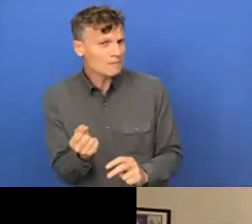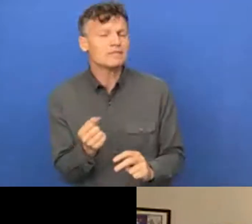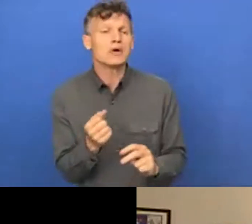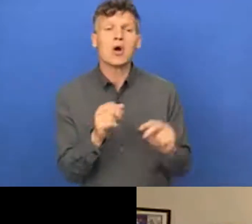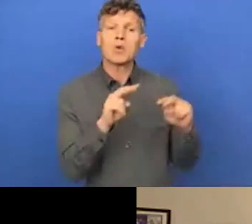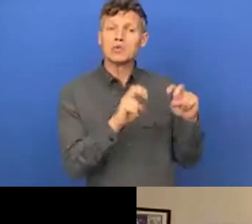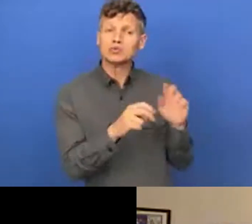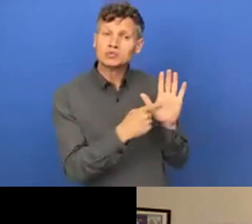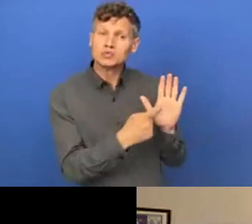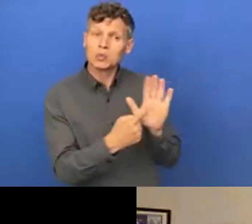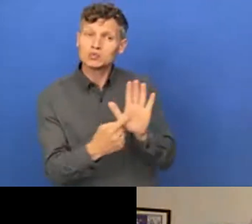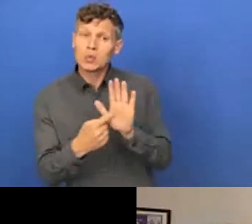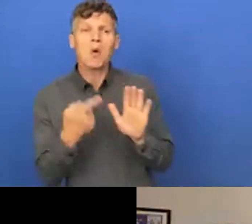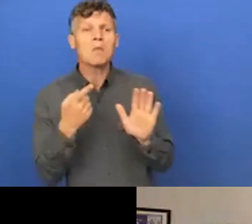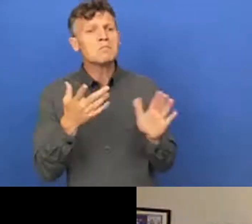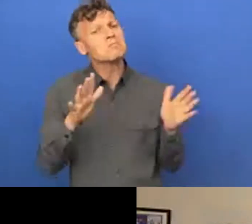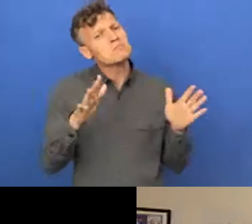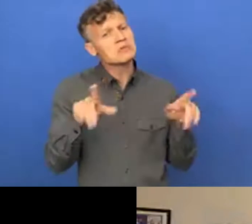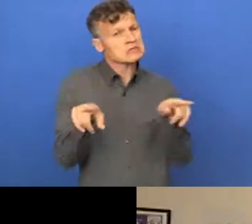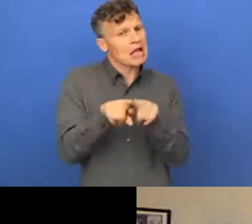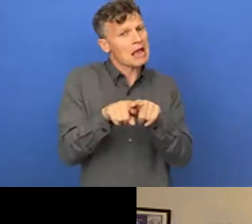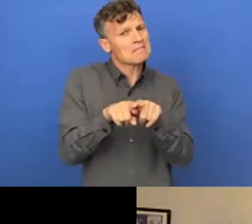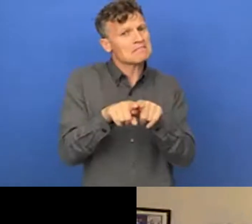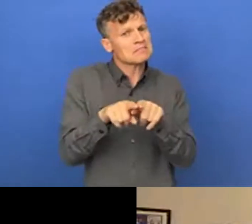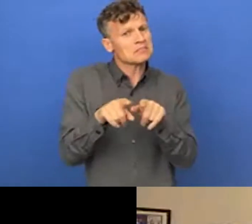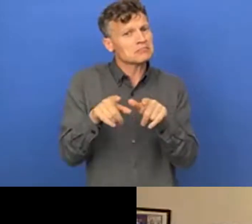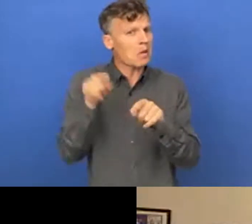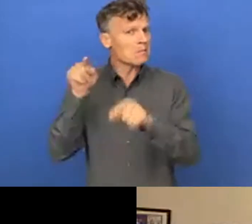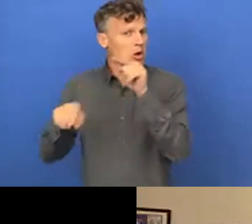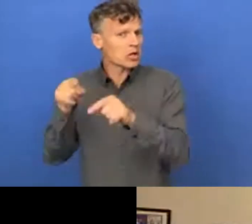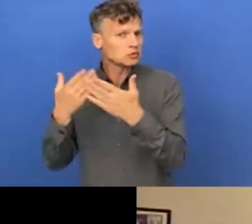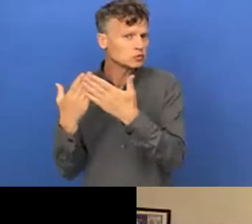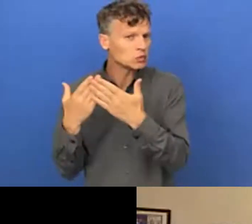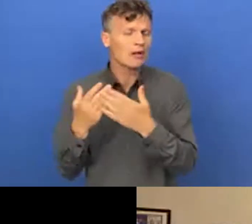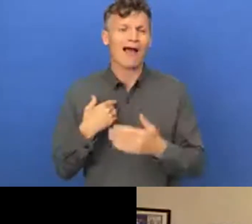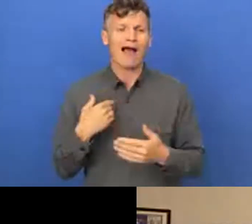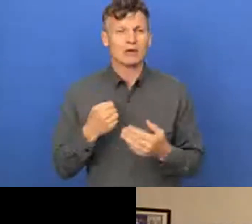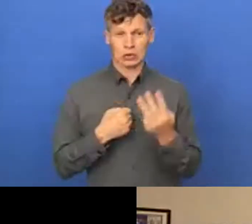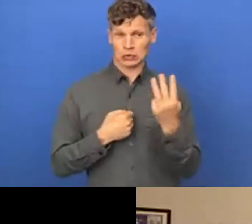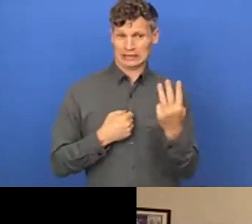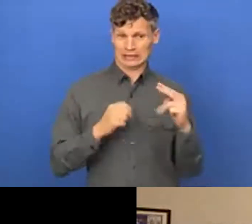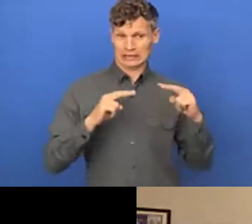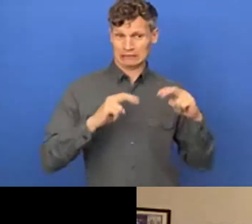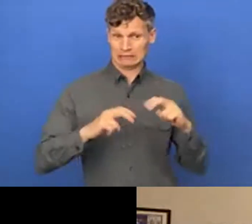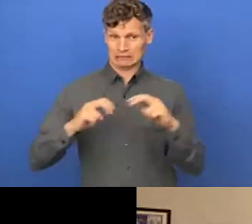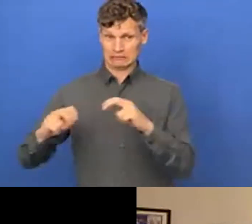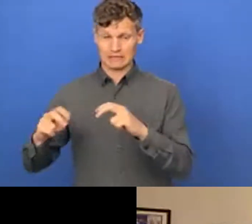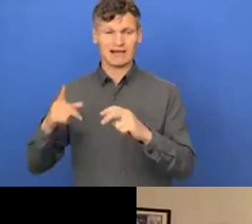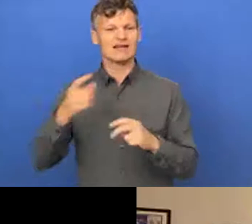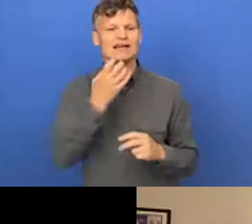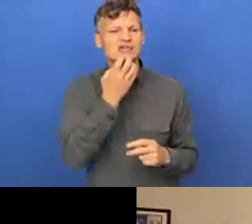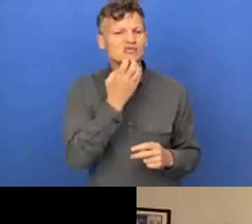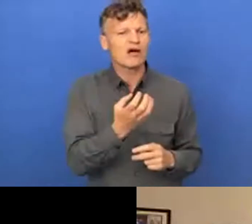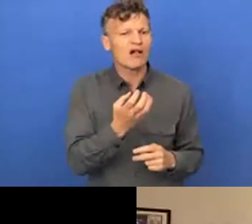So, for example, in a series of 3 studies, and I think these were all in Israel, they compared adolescents with learning disabilities or